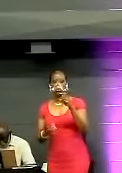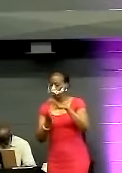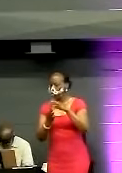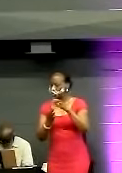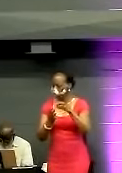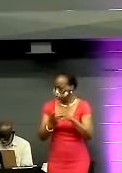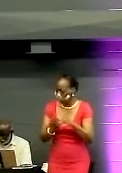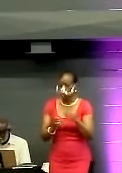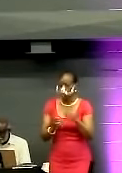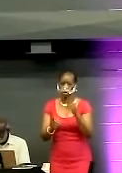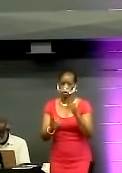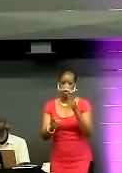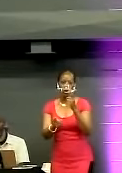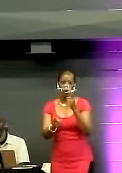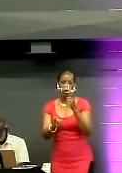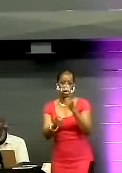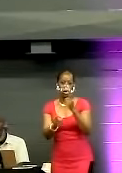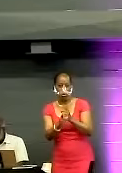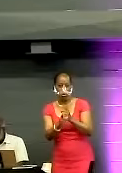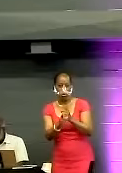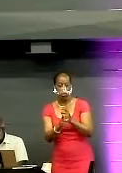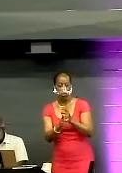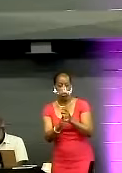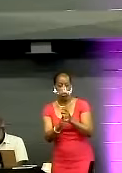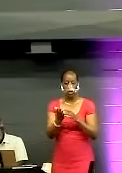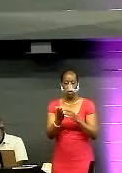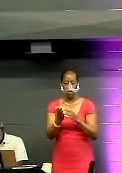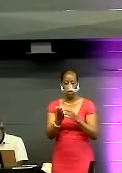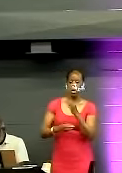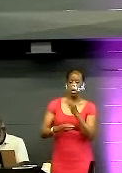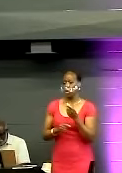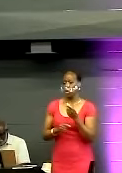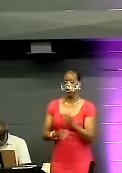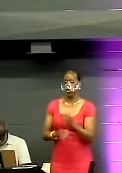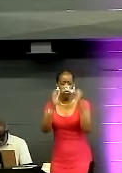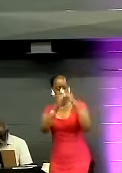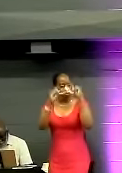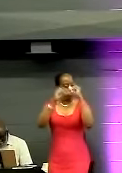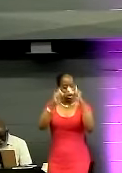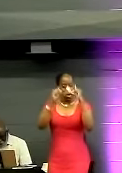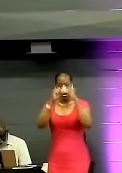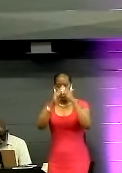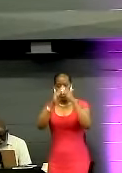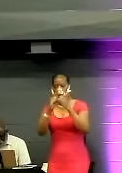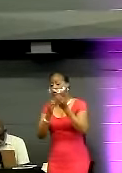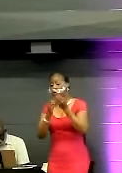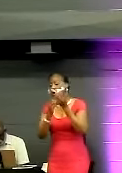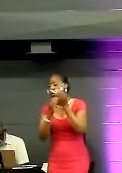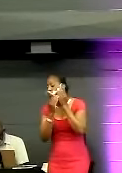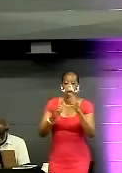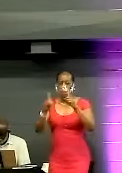The world will have you do it another way. Marcus, the world will have you wanting to fight, put Vaseline on your face. But you gotta choose to